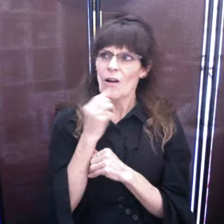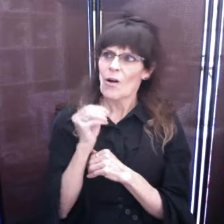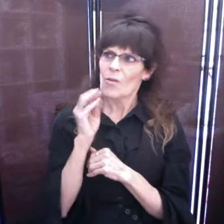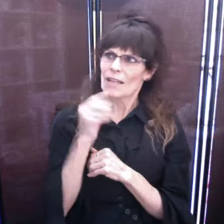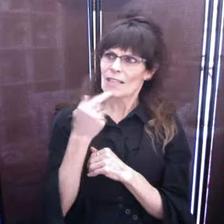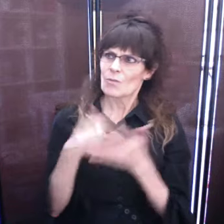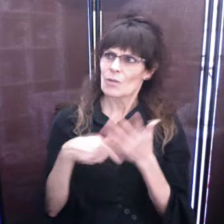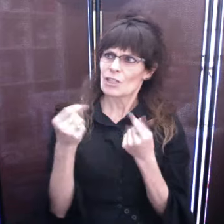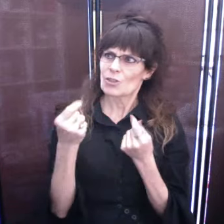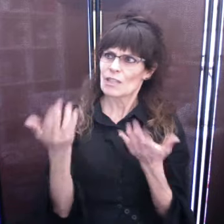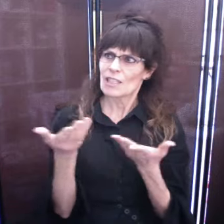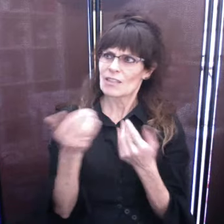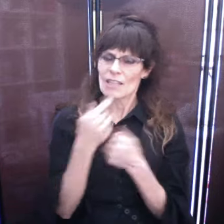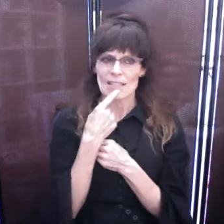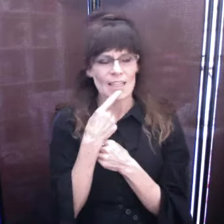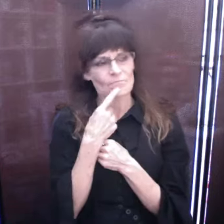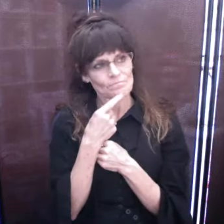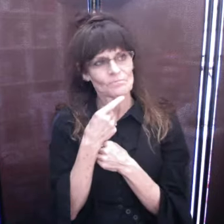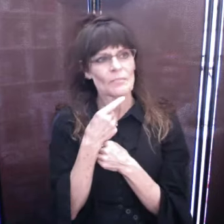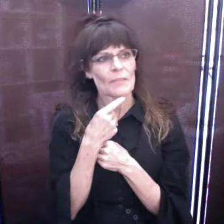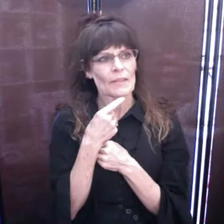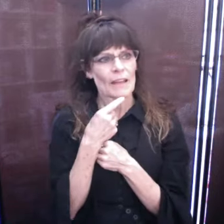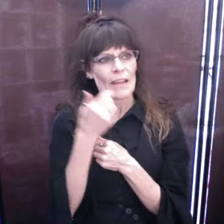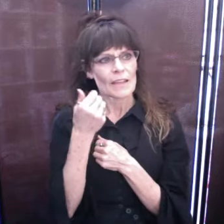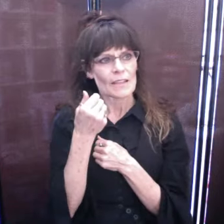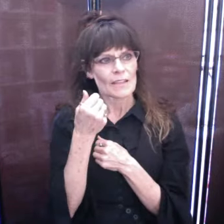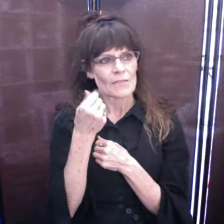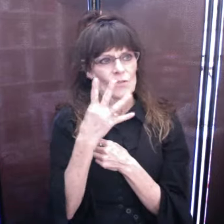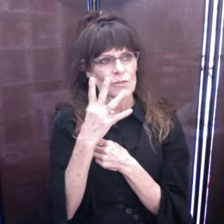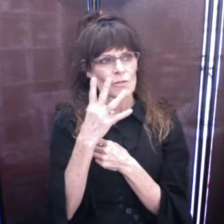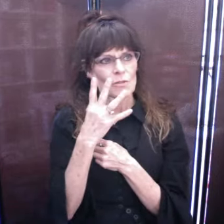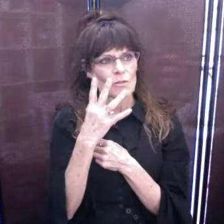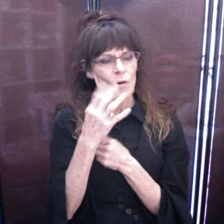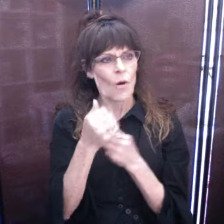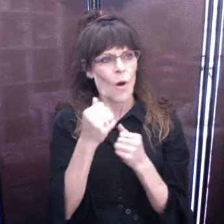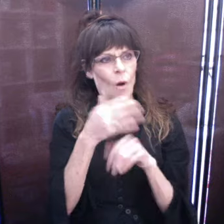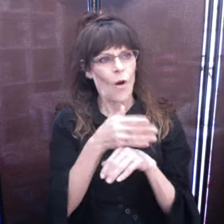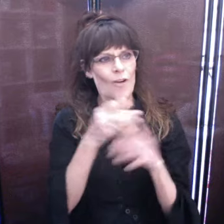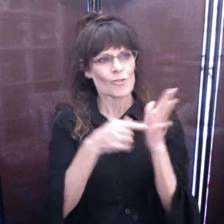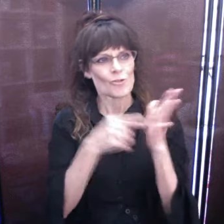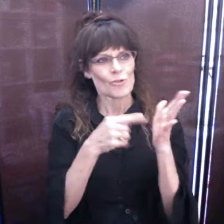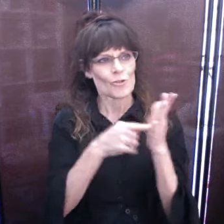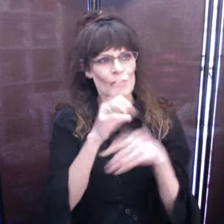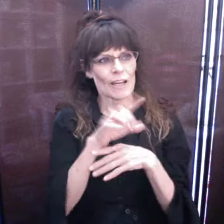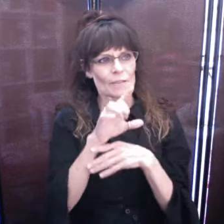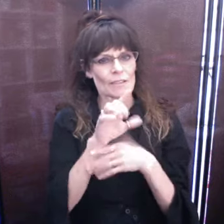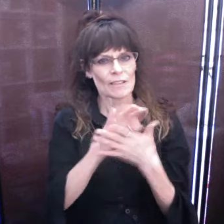here? And I said, had a couple overdue library books, came to clear some stuff up. She looks in the computer and she